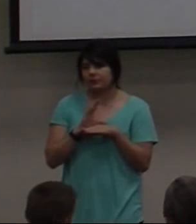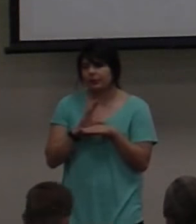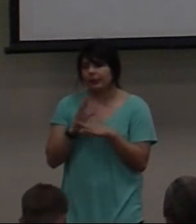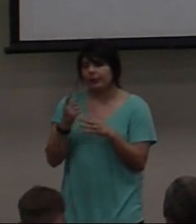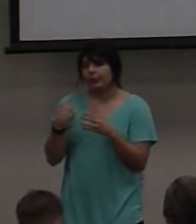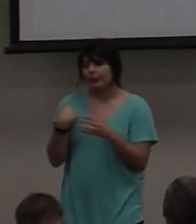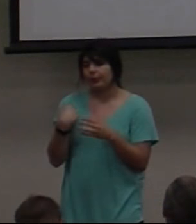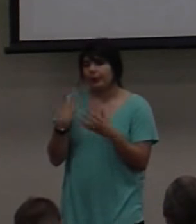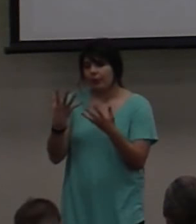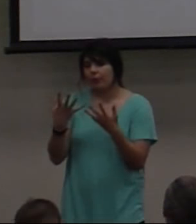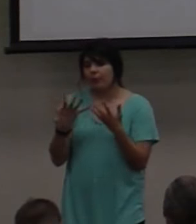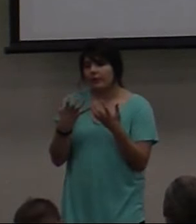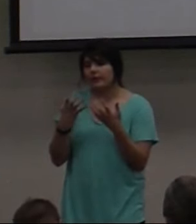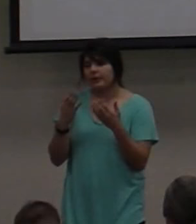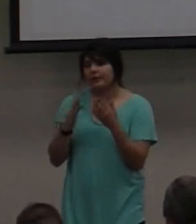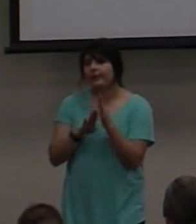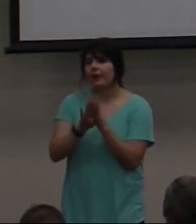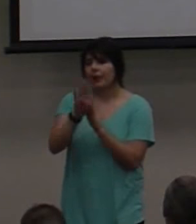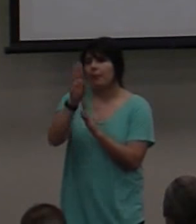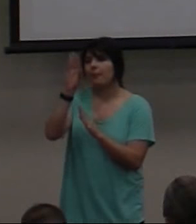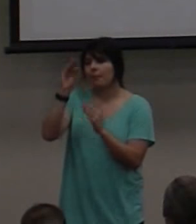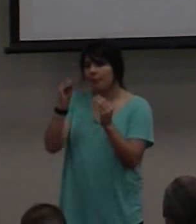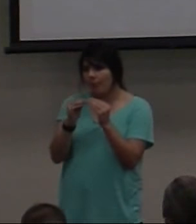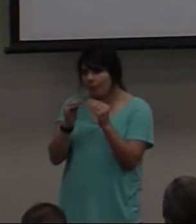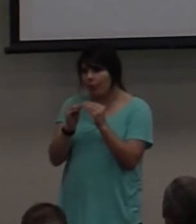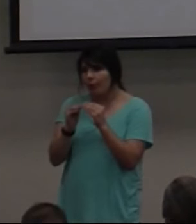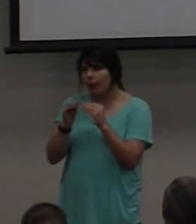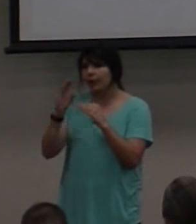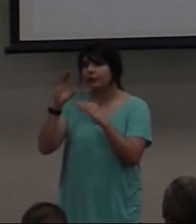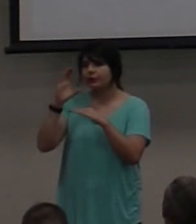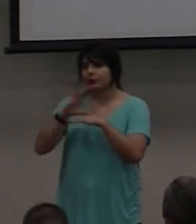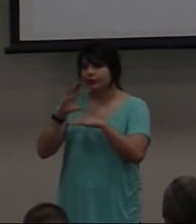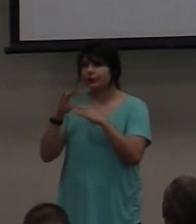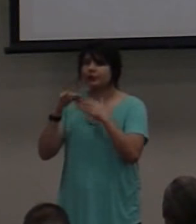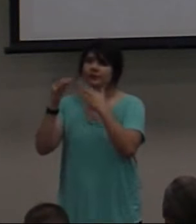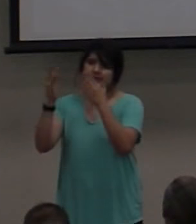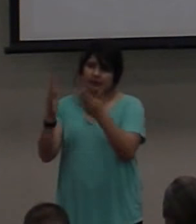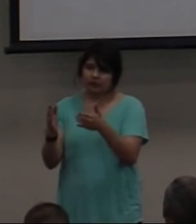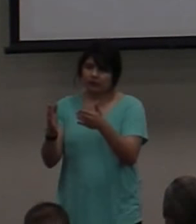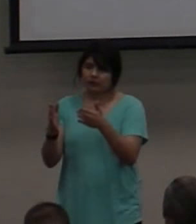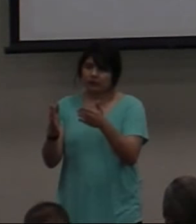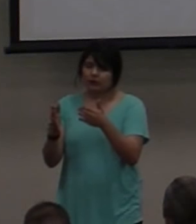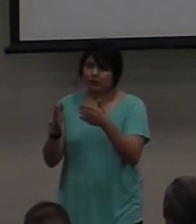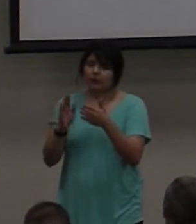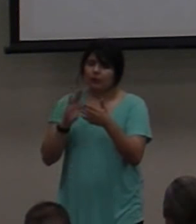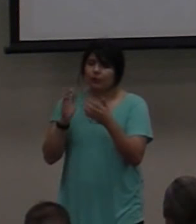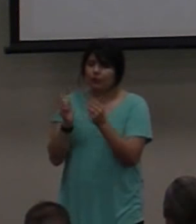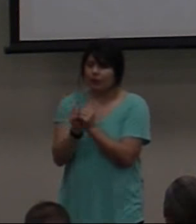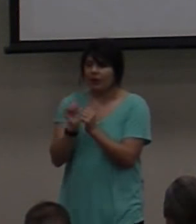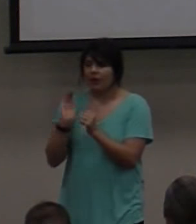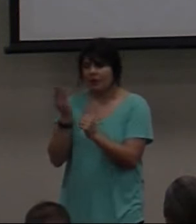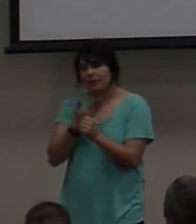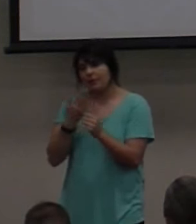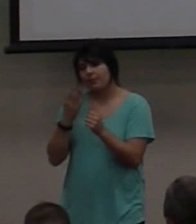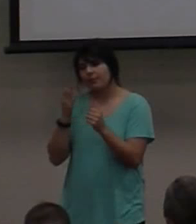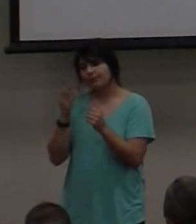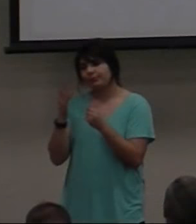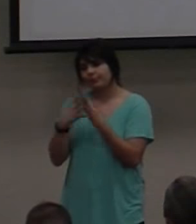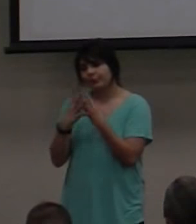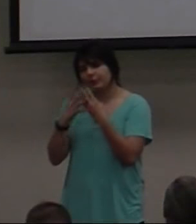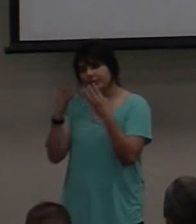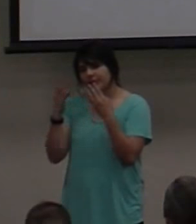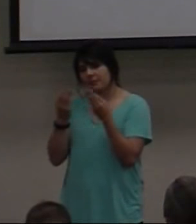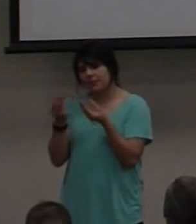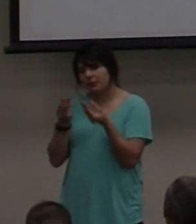We definitely want to develop more church leaders. With our prison ministry, we